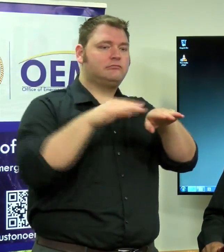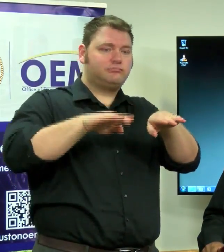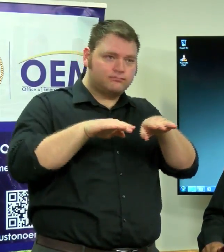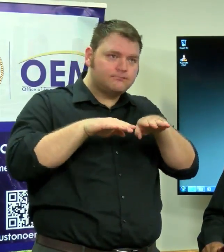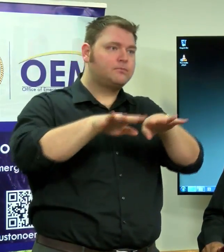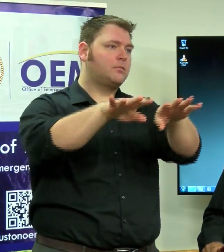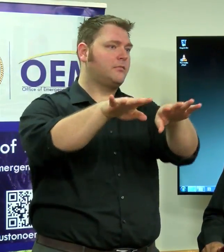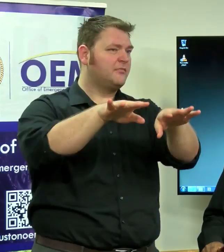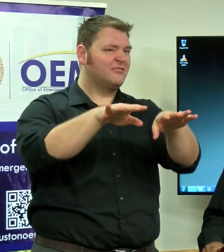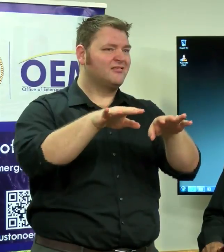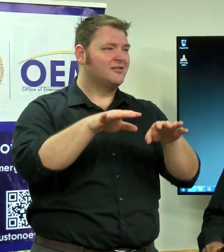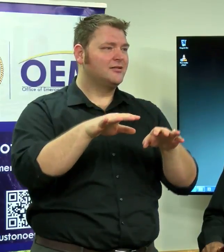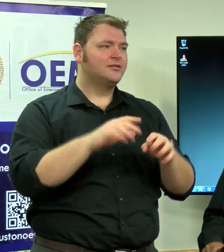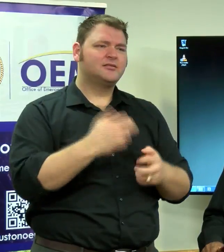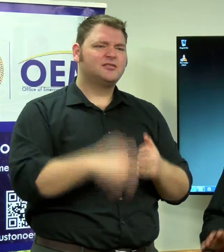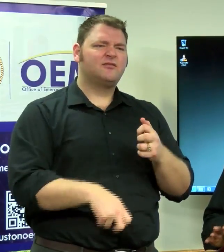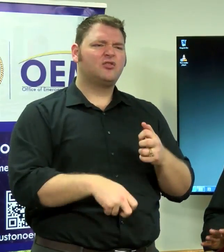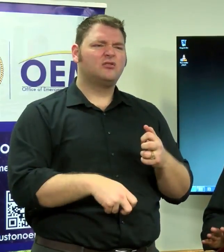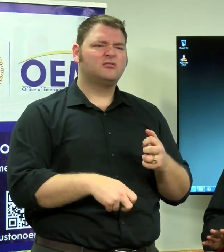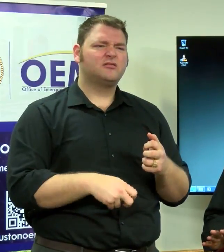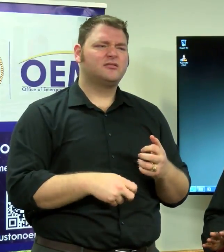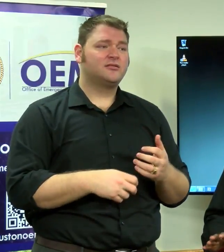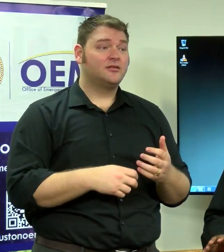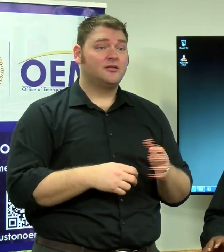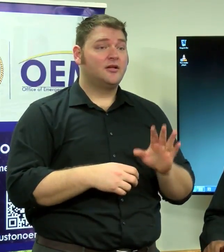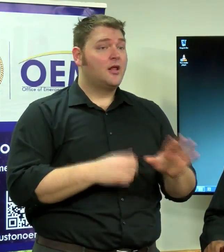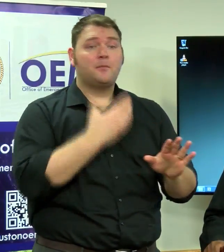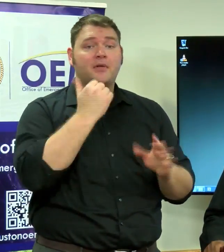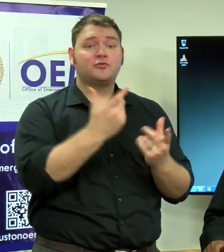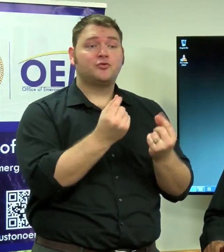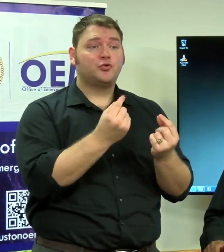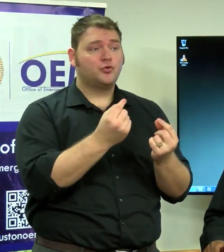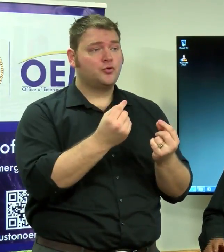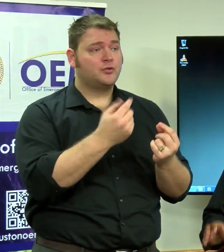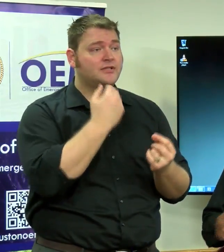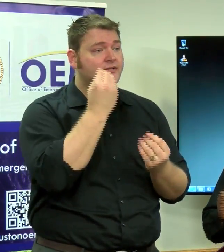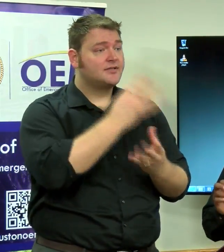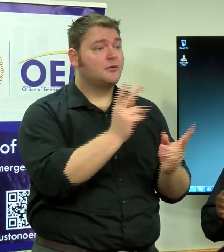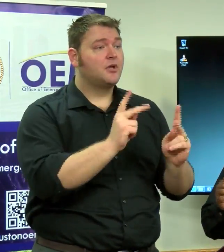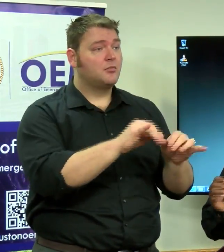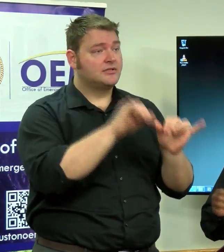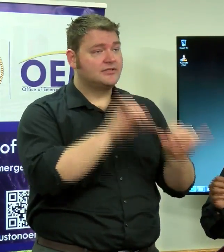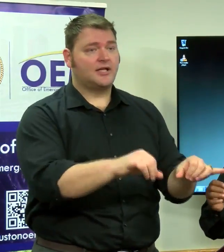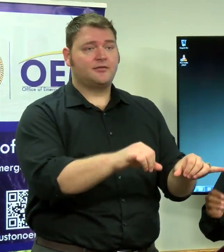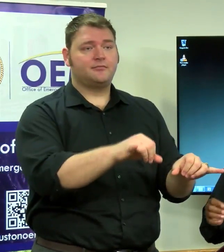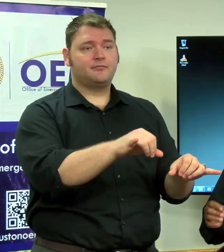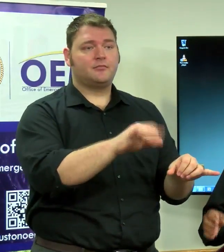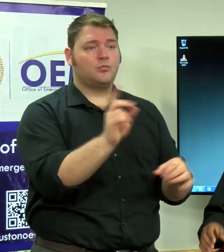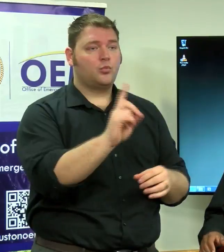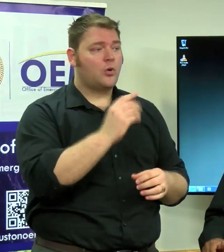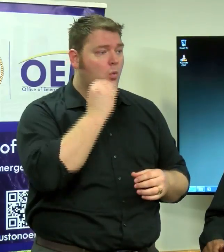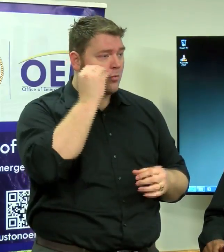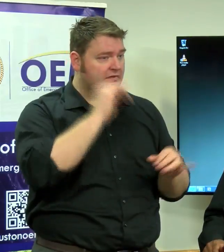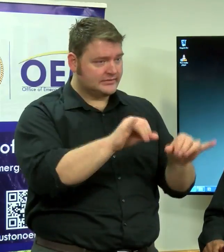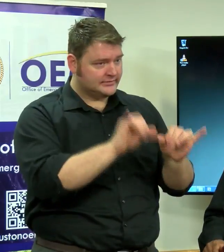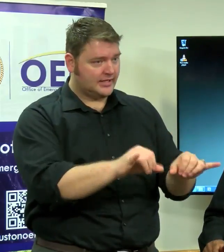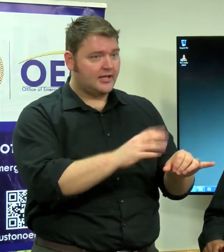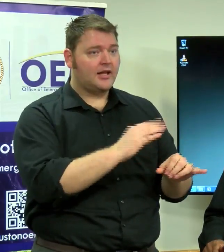The best thing was to tell people to stay in place and to make the necessary preparations for food, medicine, supplies, and things